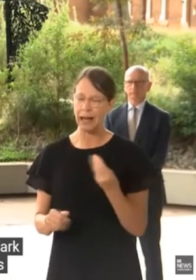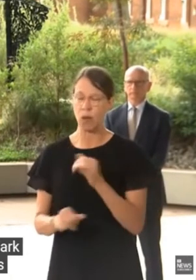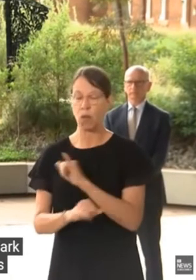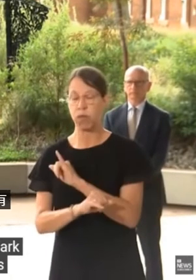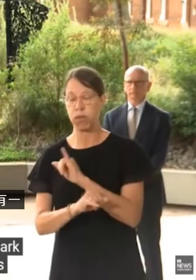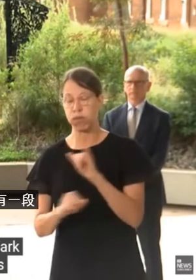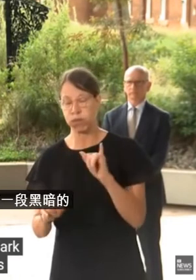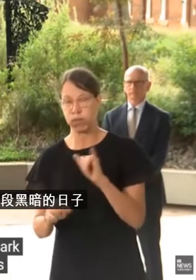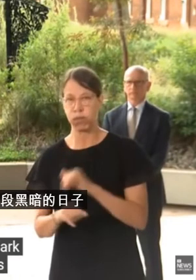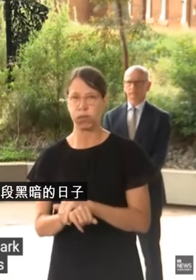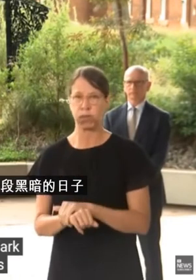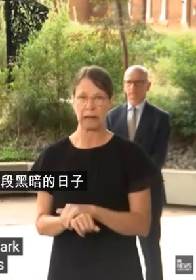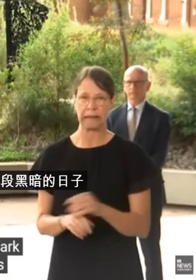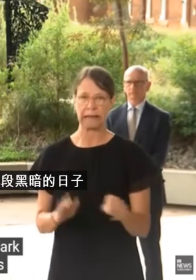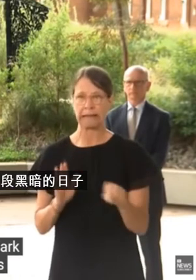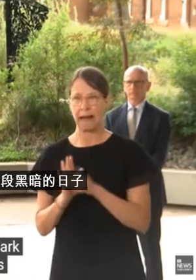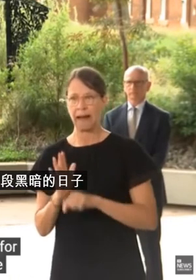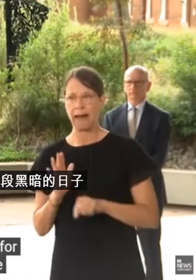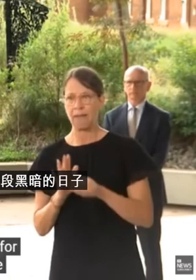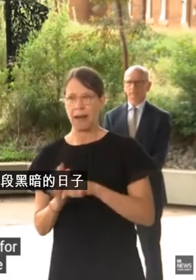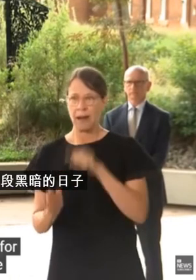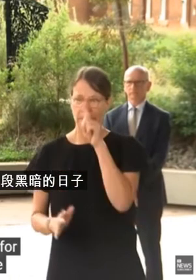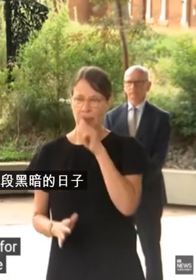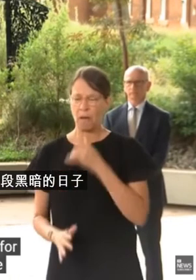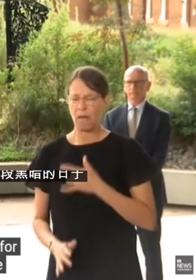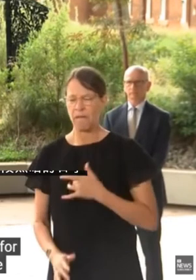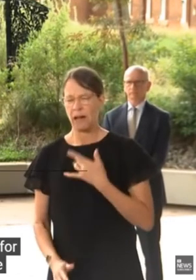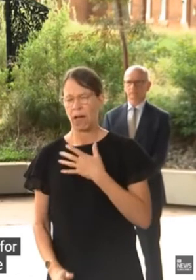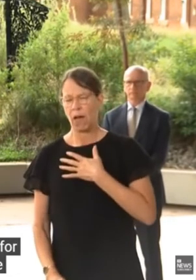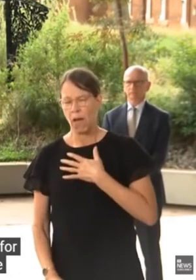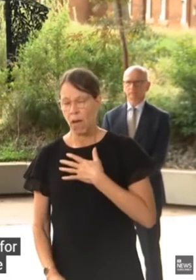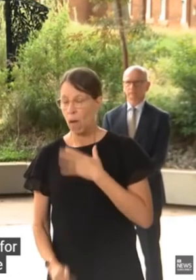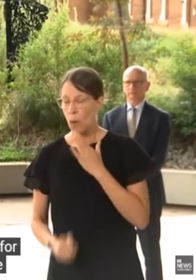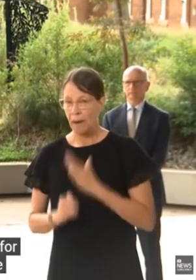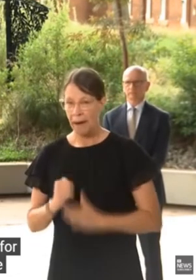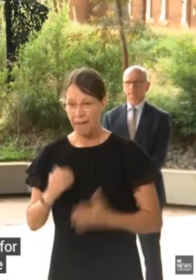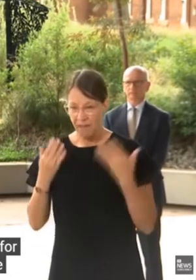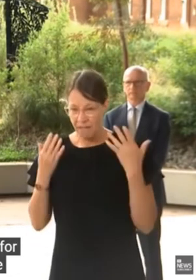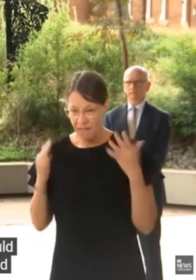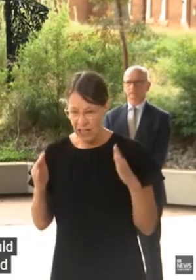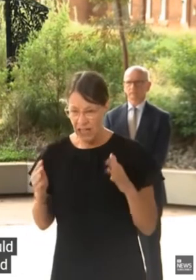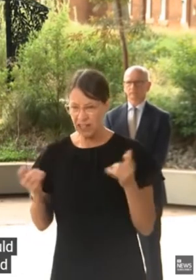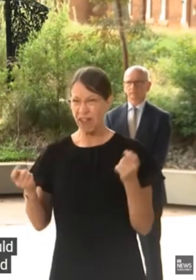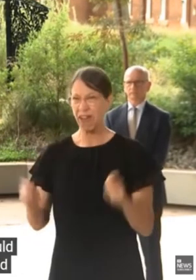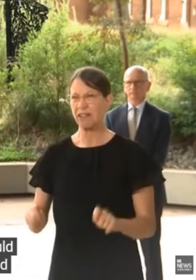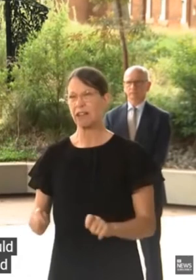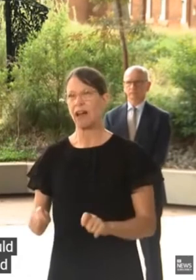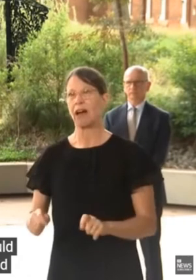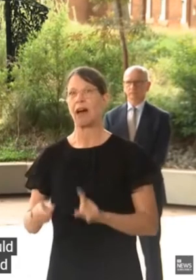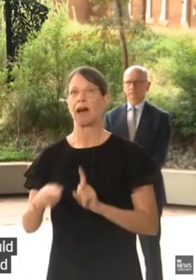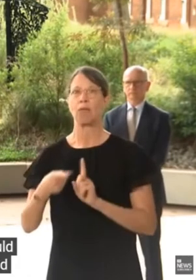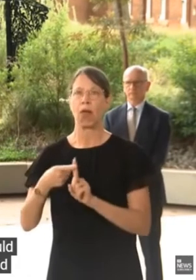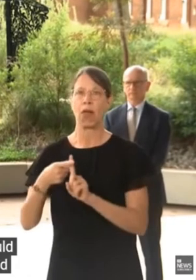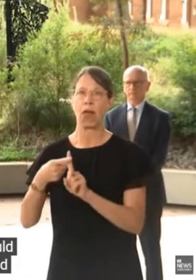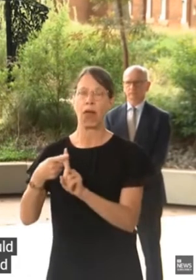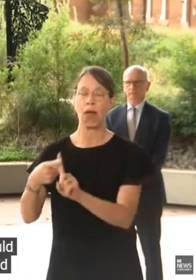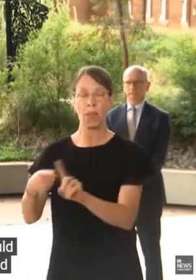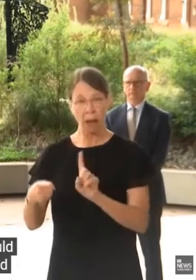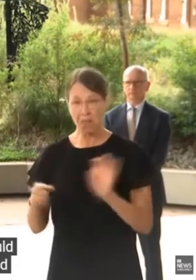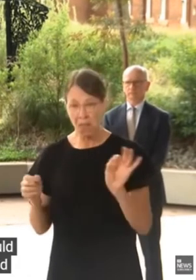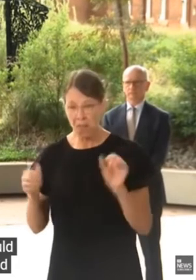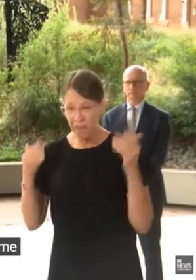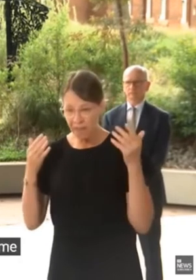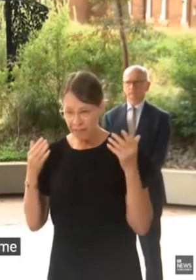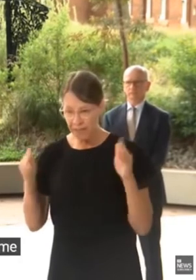and for some people and for some businesses it felt like we would never get out of it. But we did get out of it. Our state has